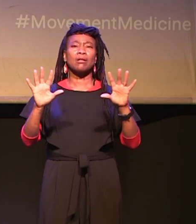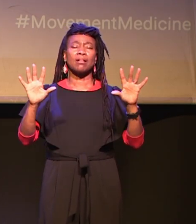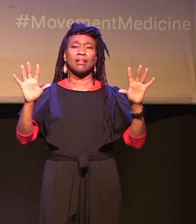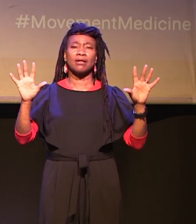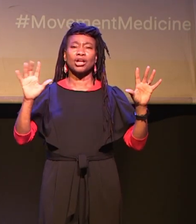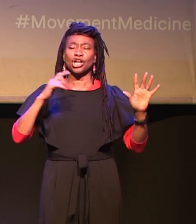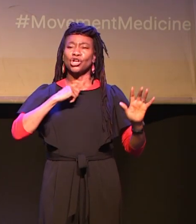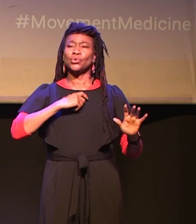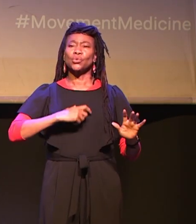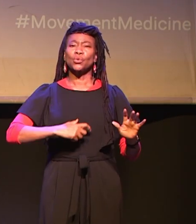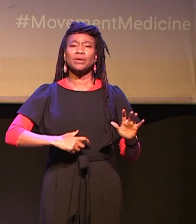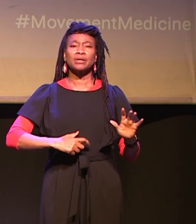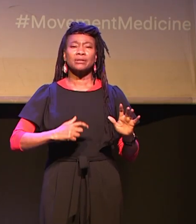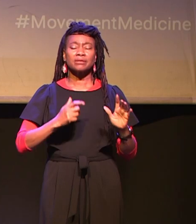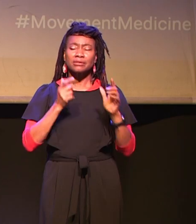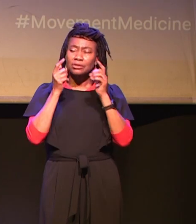acknowledge each other.